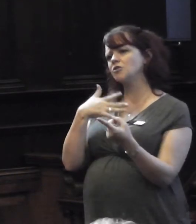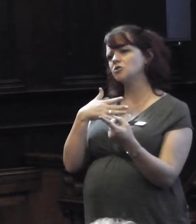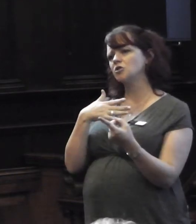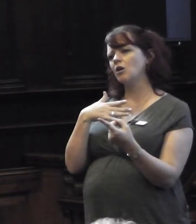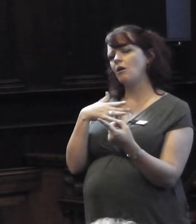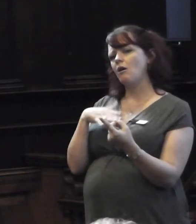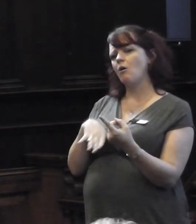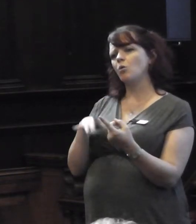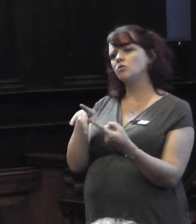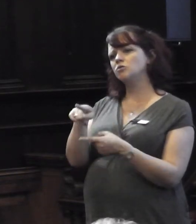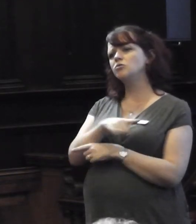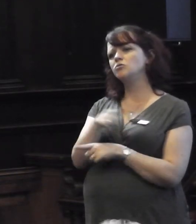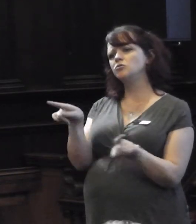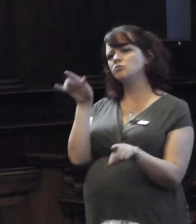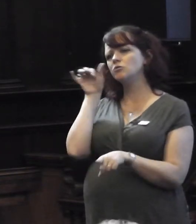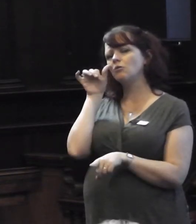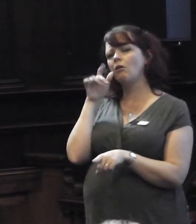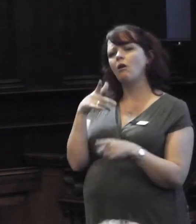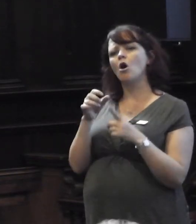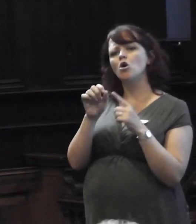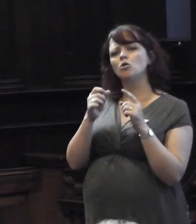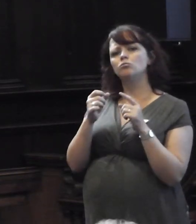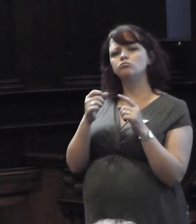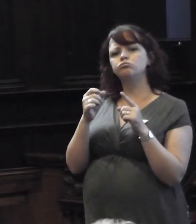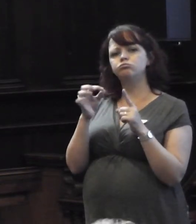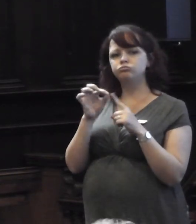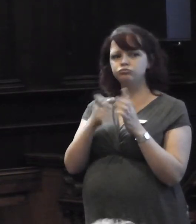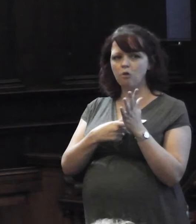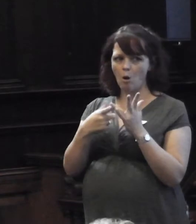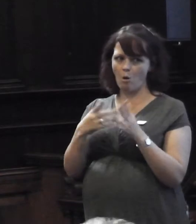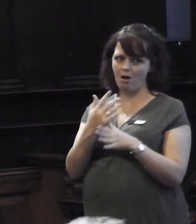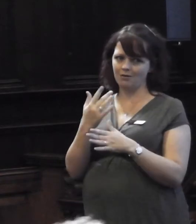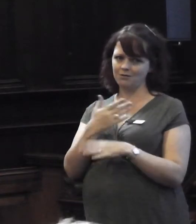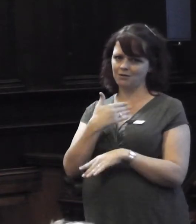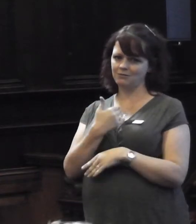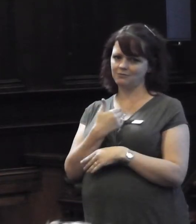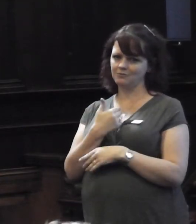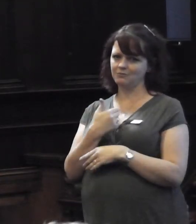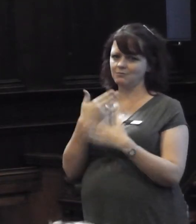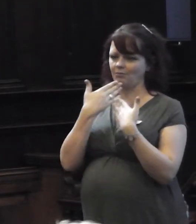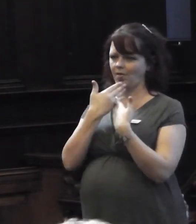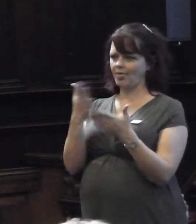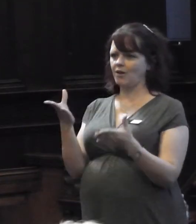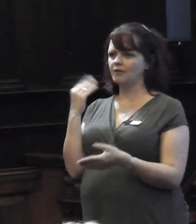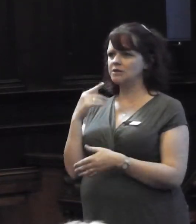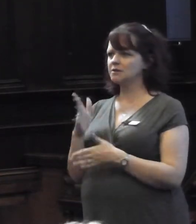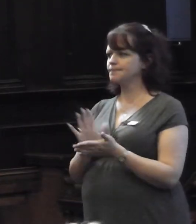reactive. If you have been, thank you for listening.